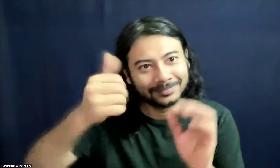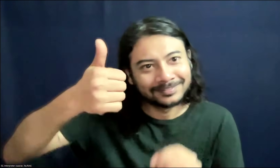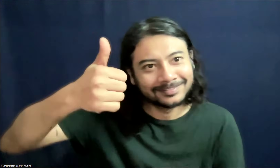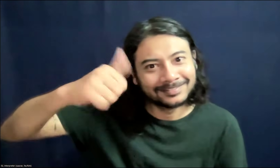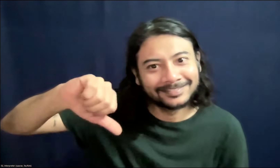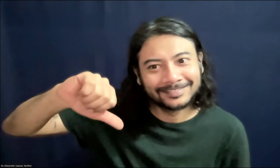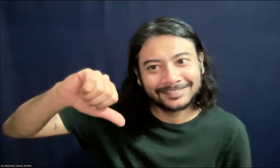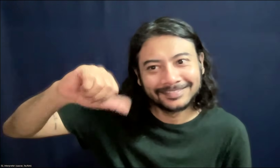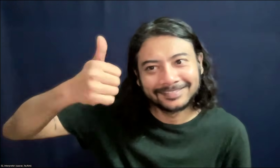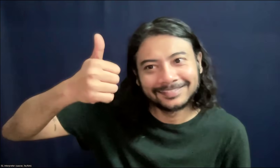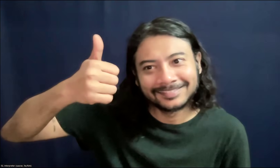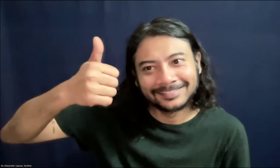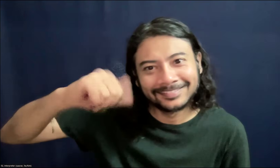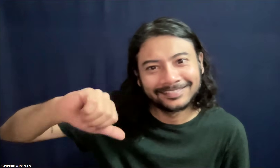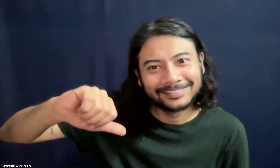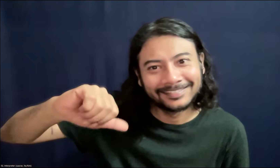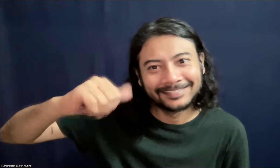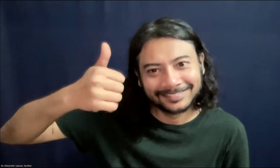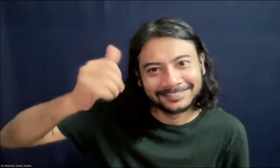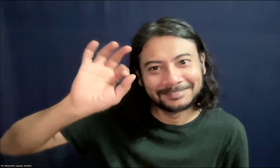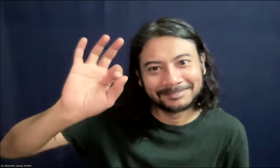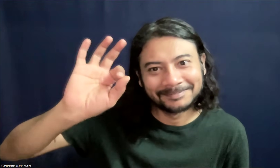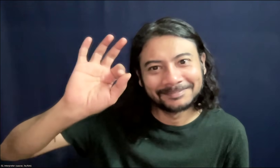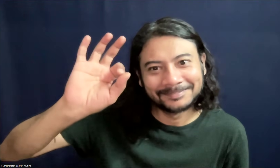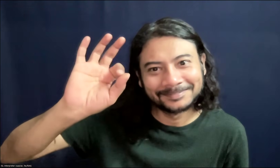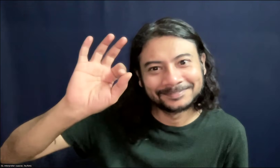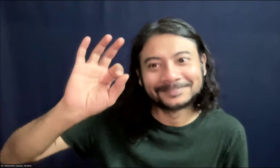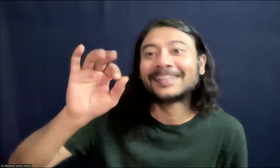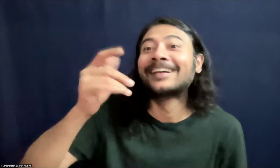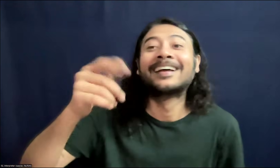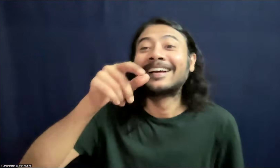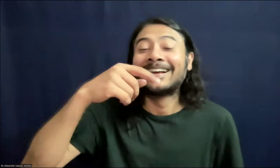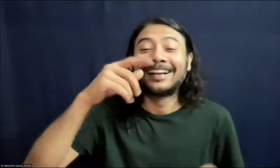Those who are not in the song, other people. Those who are in the song, they saw.